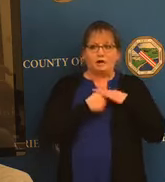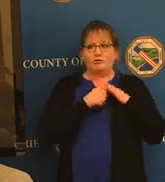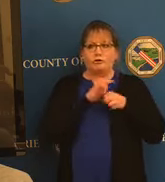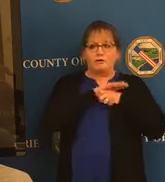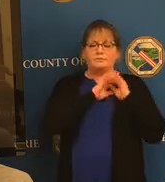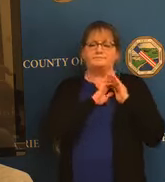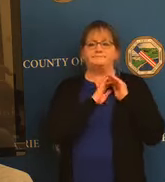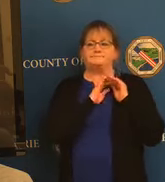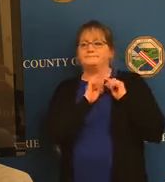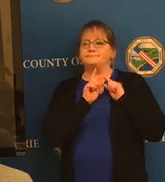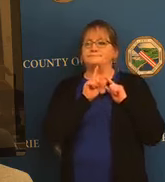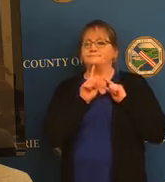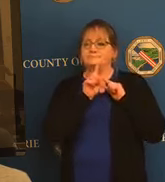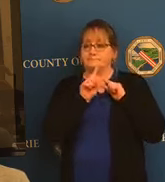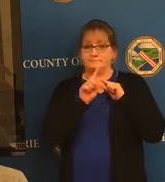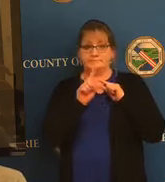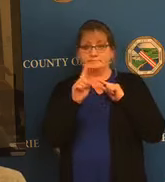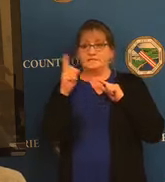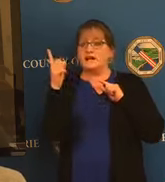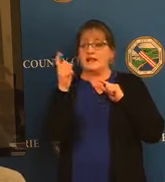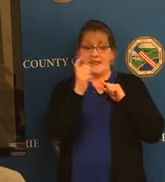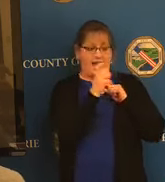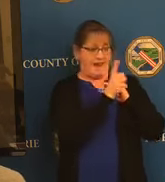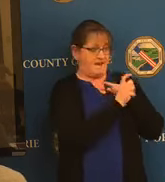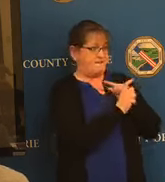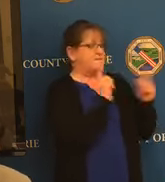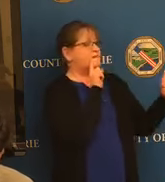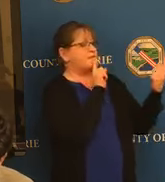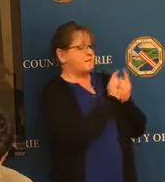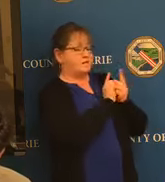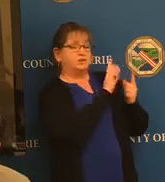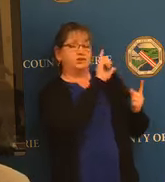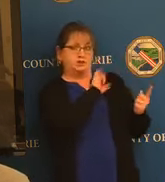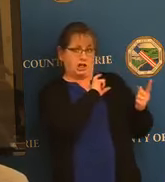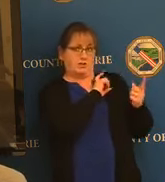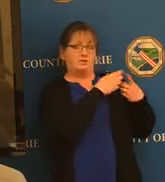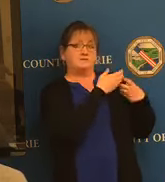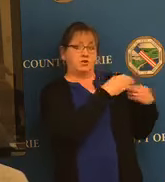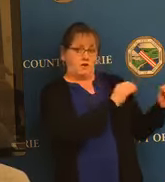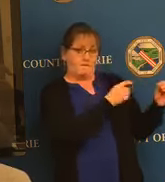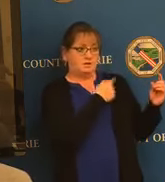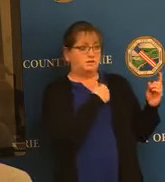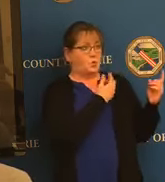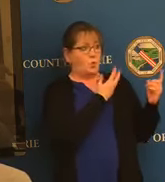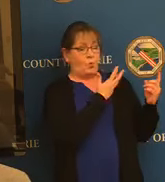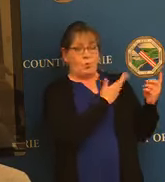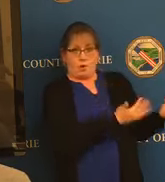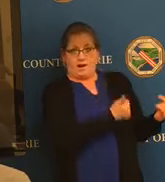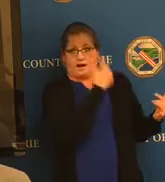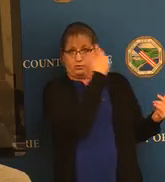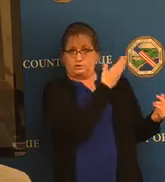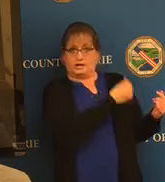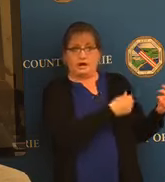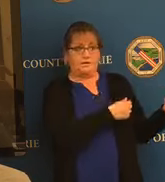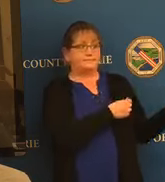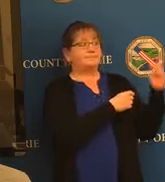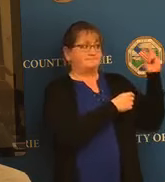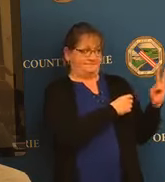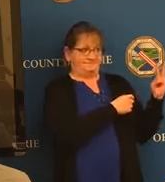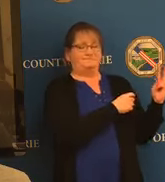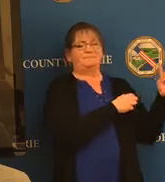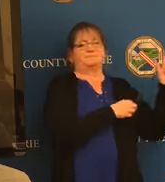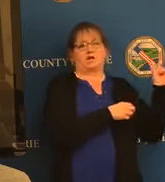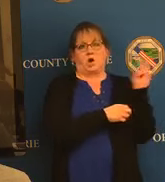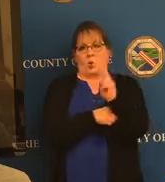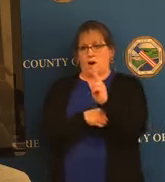to meet the sheriff, who was somebody from the sheriff's office who was waiting in the parking lot. And they went in together